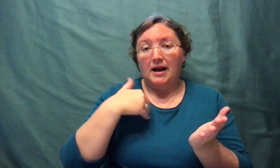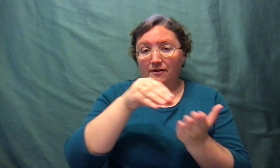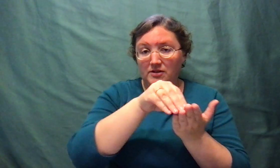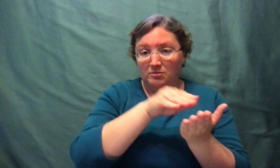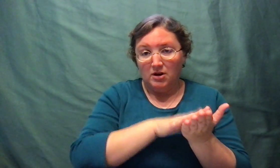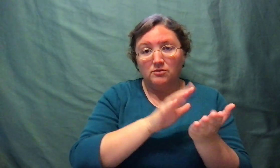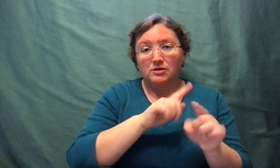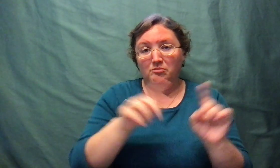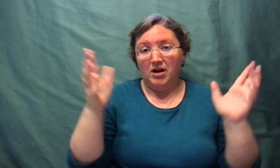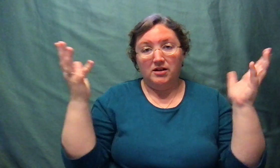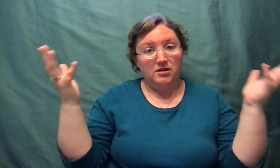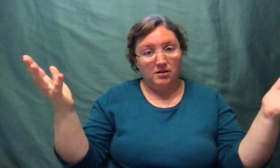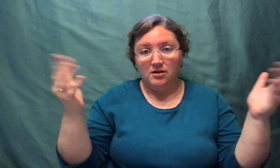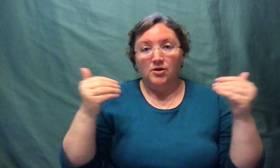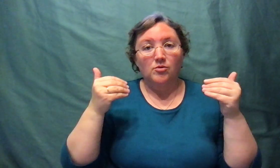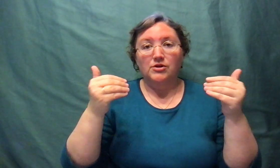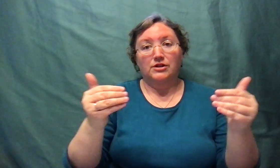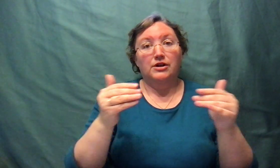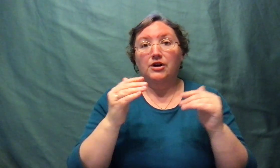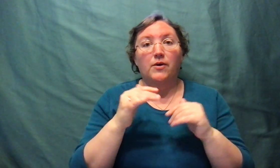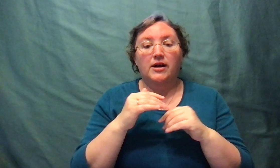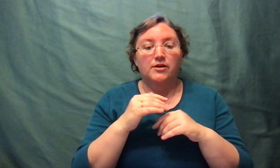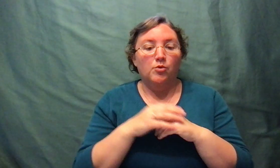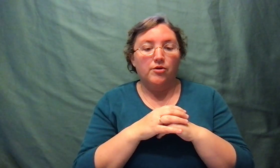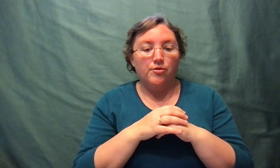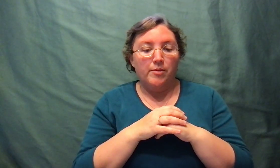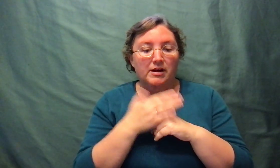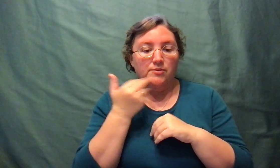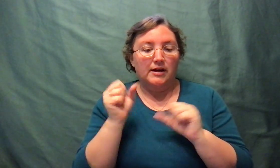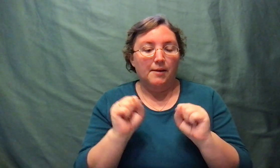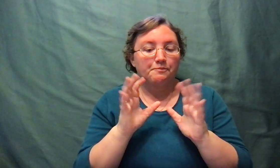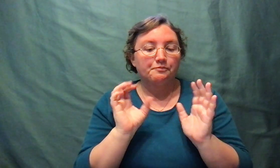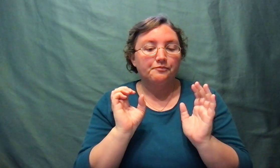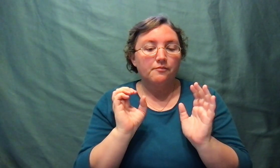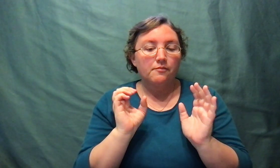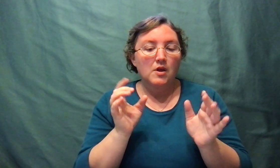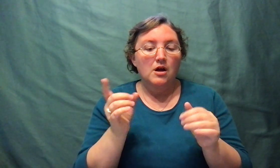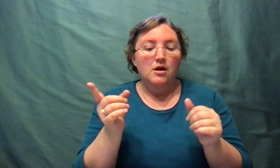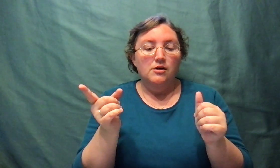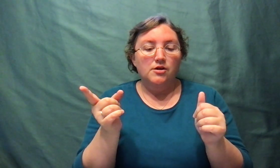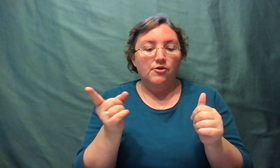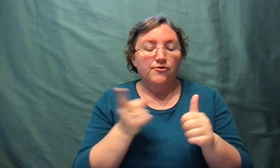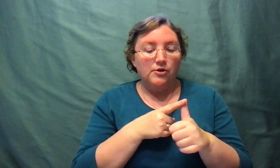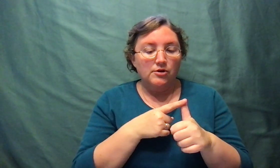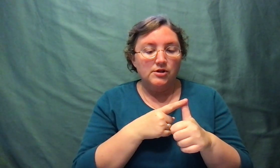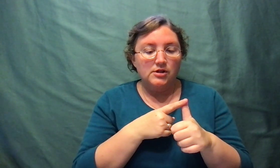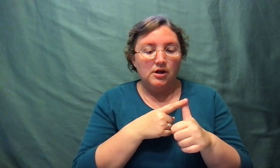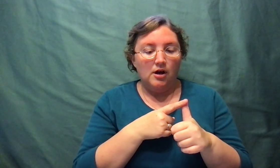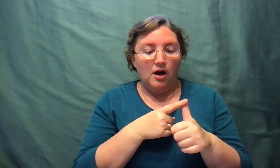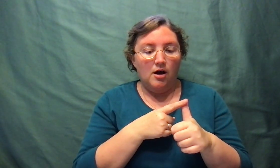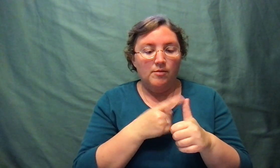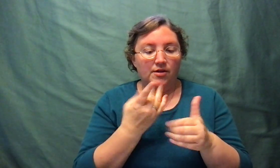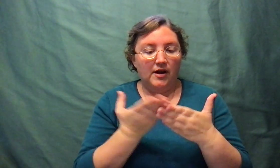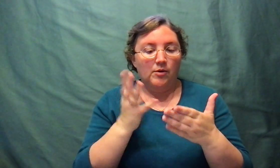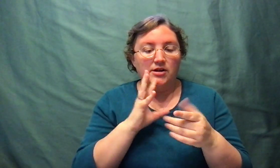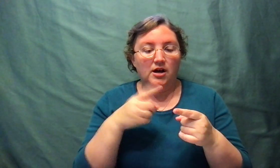have some notes, but we're just going to go ahead and work through them the best we can. So first thing I want to talk